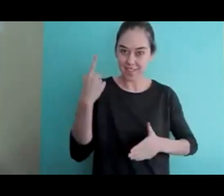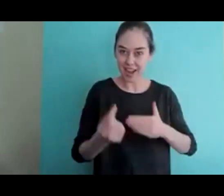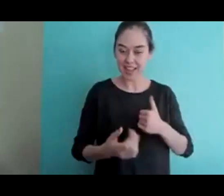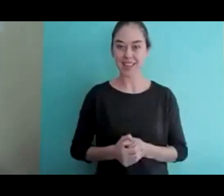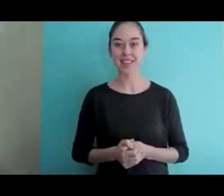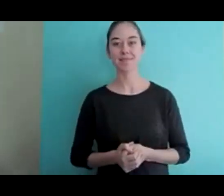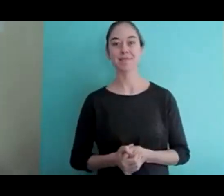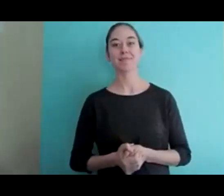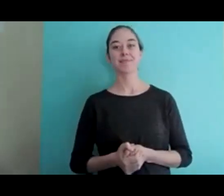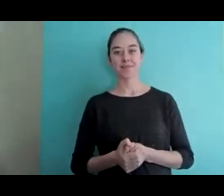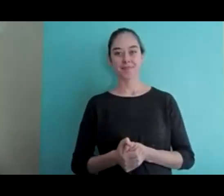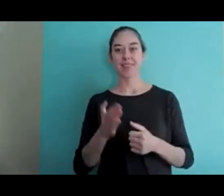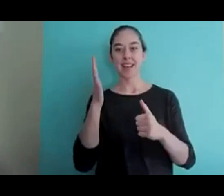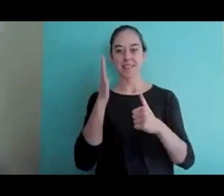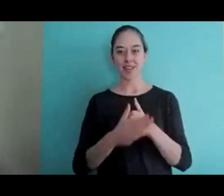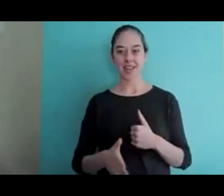3, 2, 1.